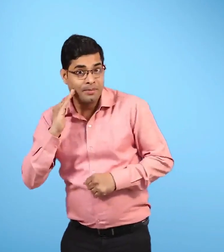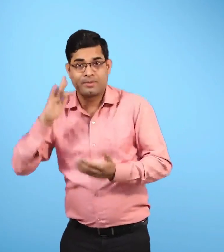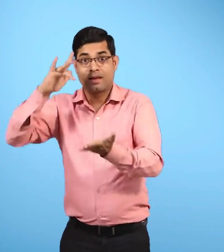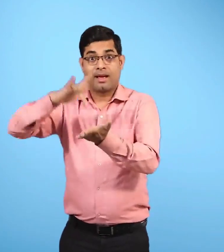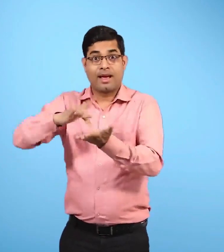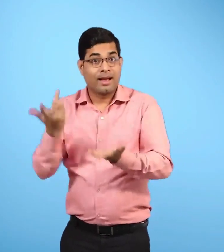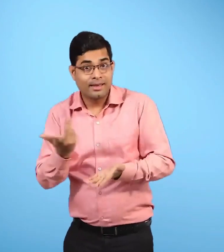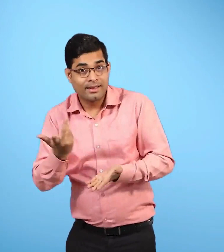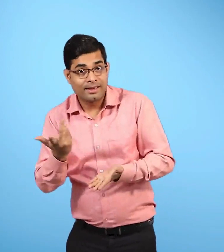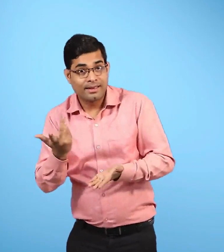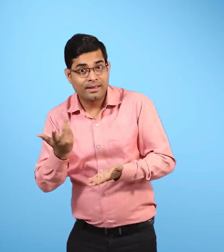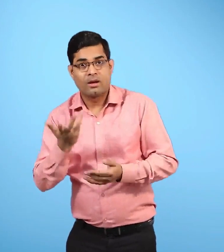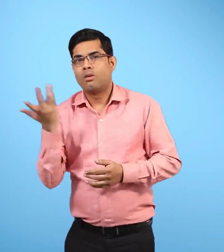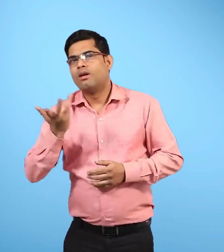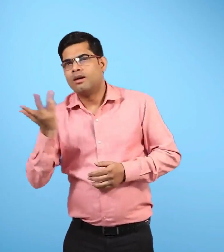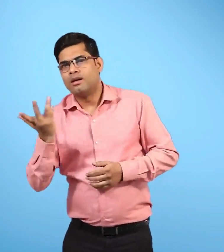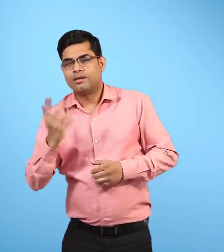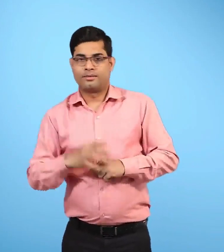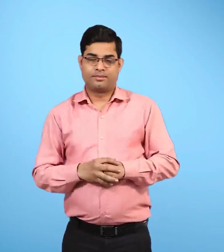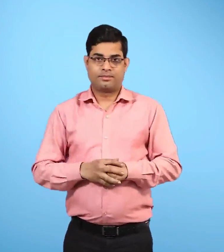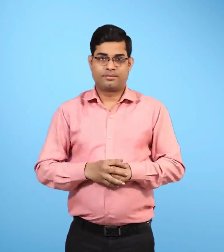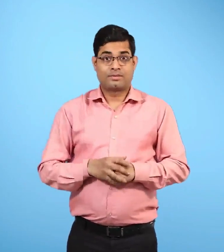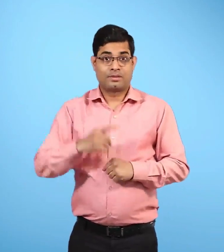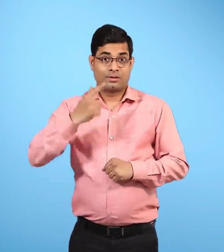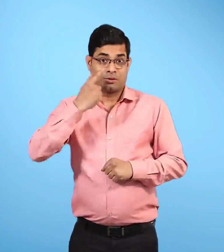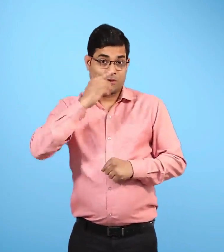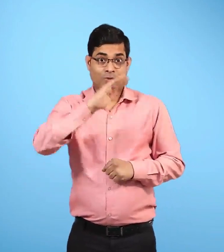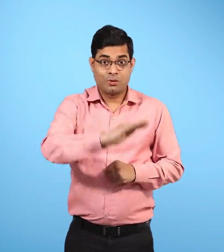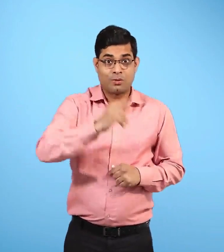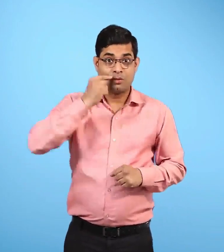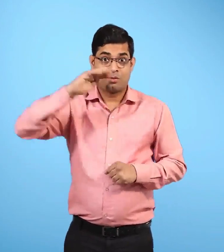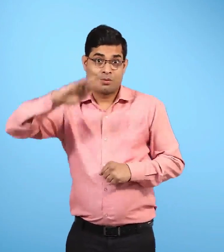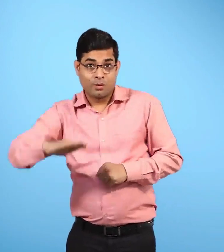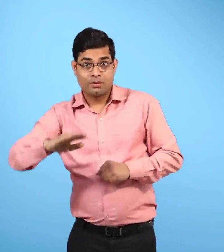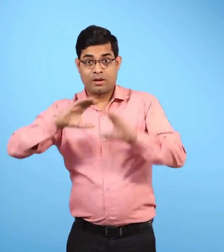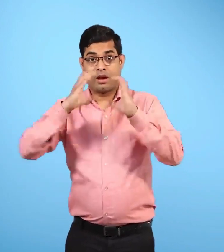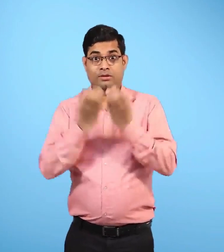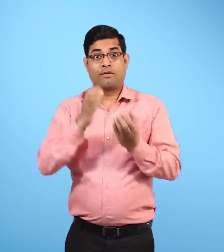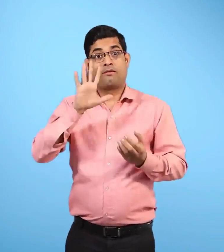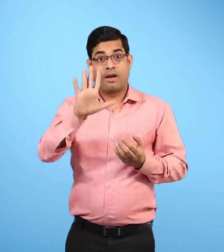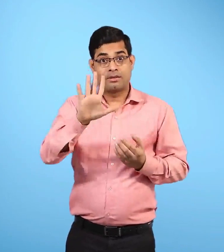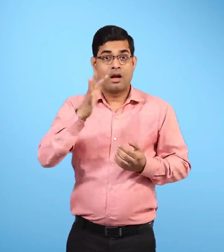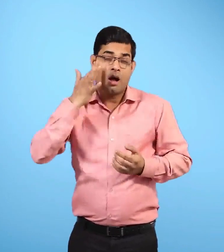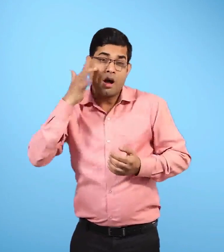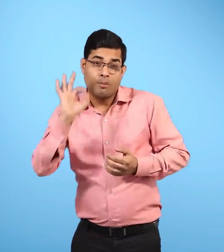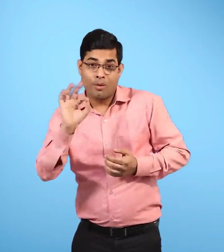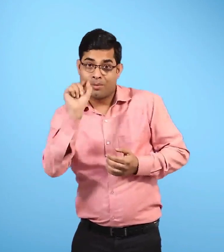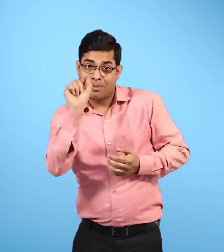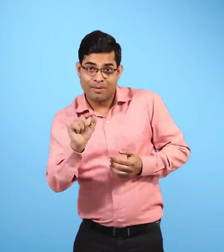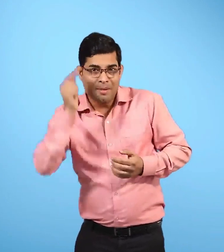when, where, and what. The girls and boys of Class 5 wrote notices for the